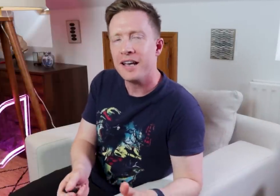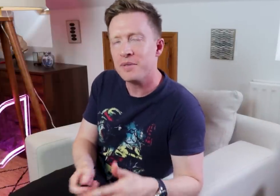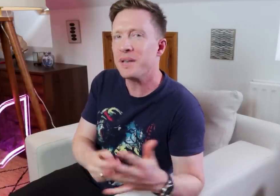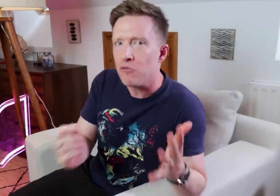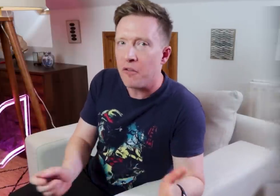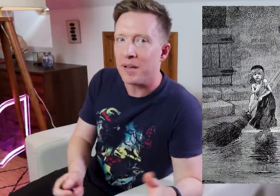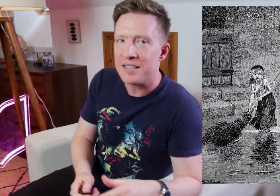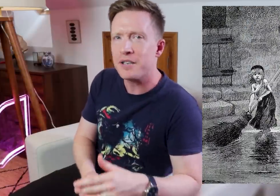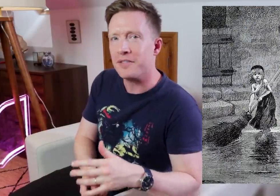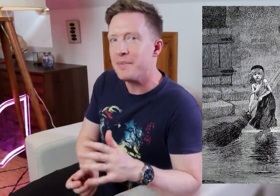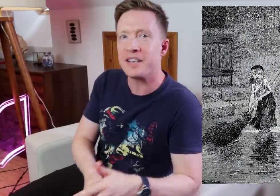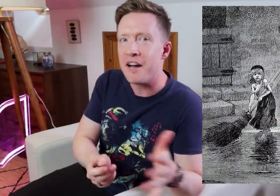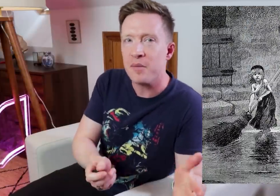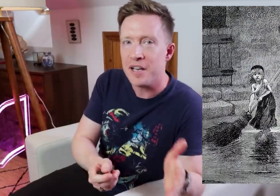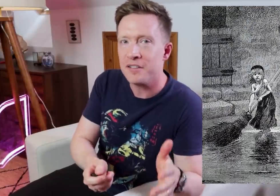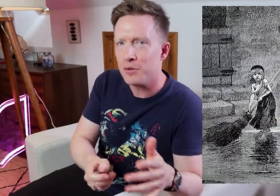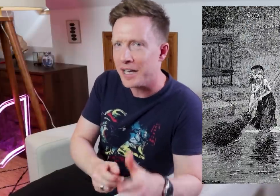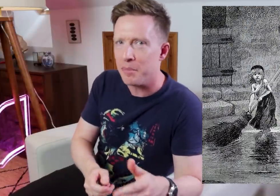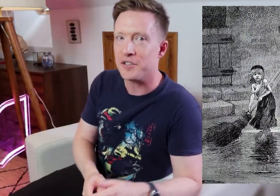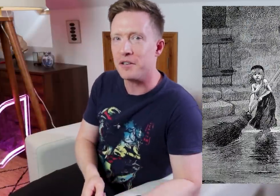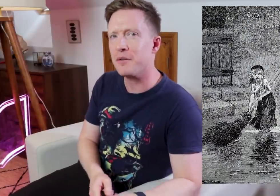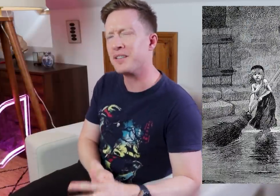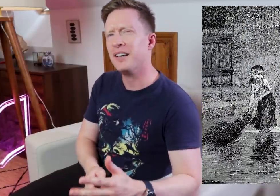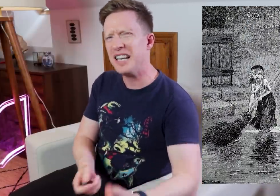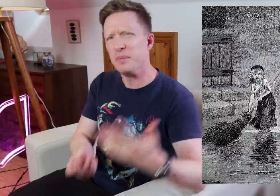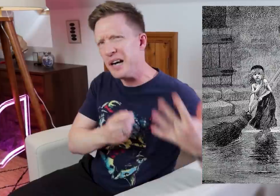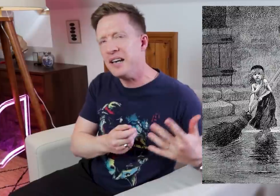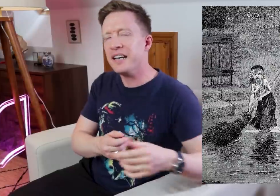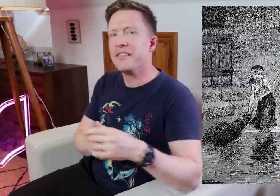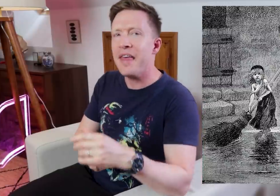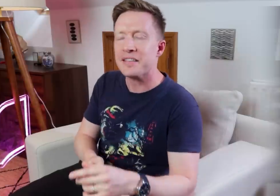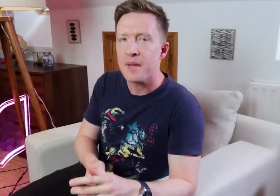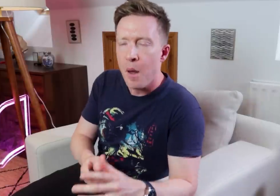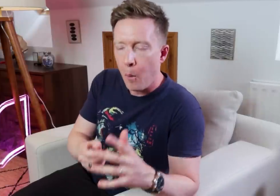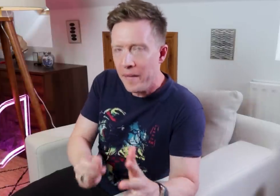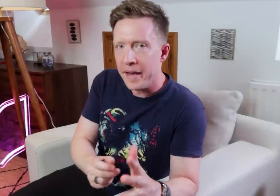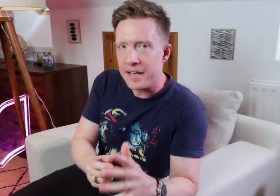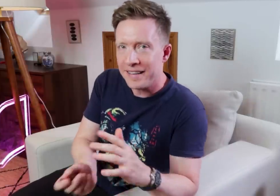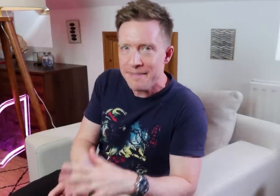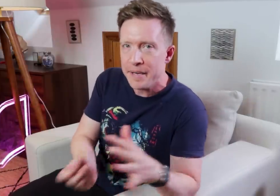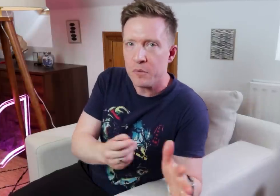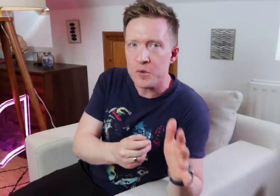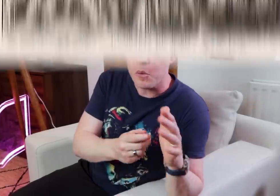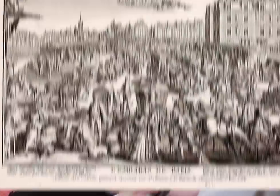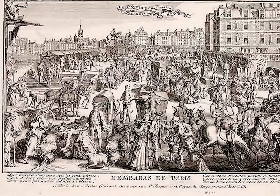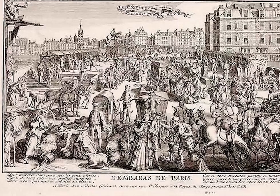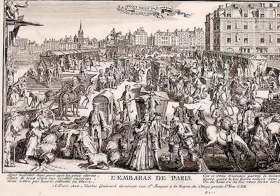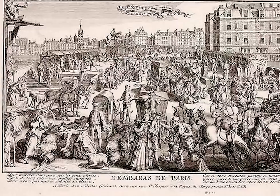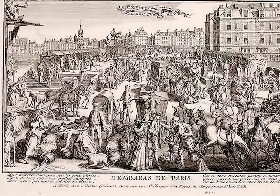it was a bit of a rough place. Think of Les Misérables, and you'll get the picture, though it was a little bit earlier than that. One day, Lippe was walking in the slums